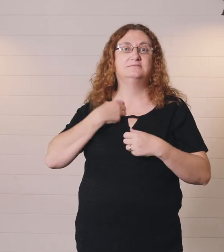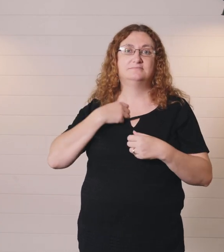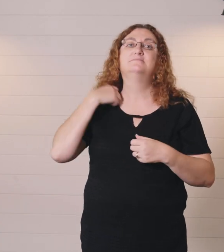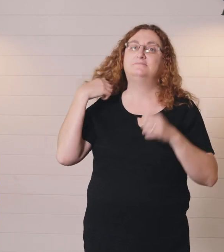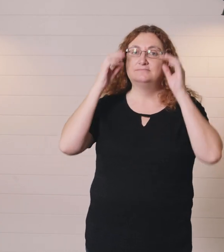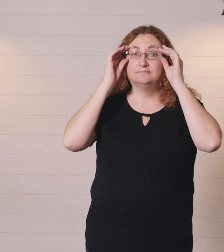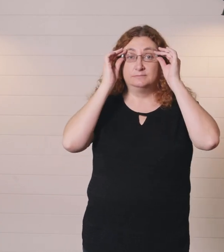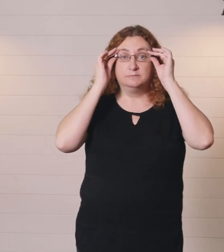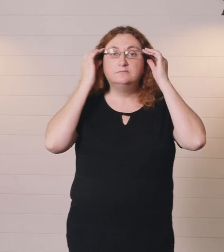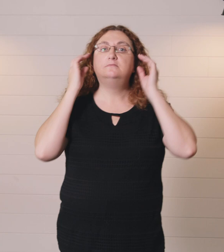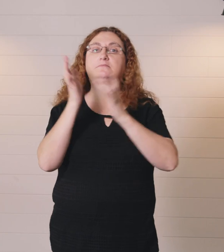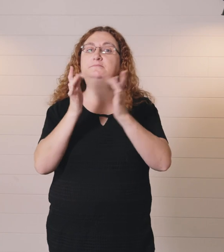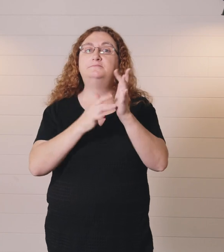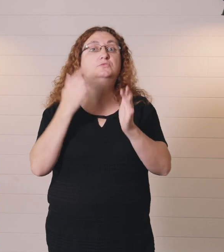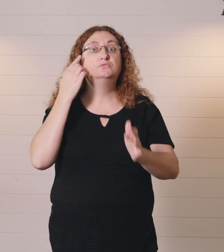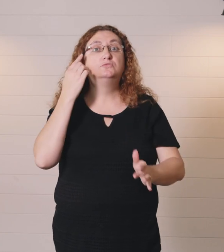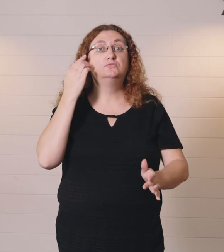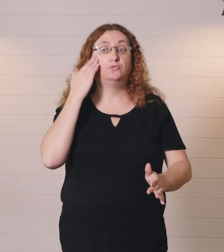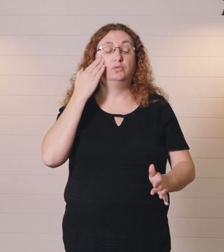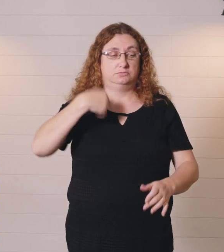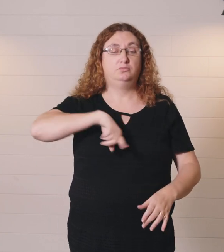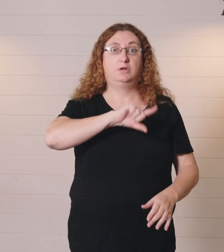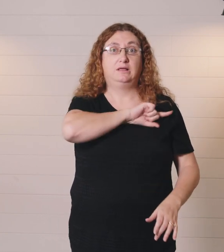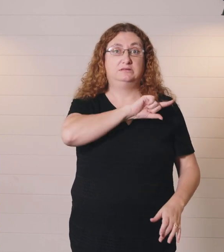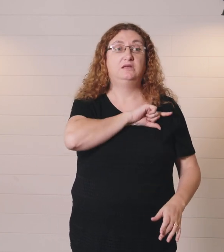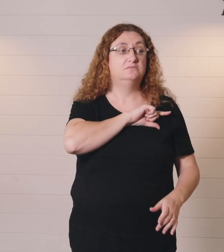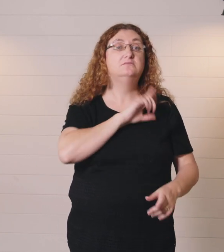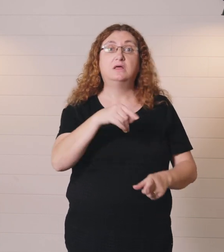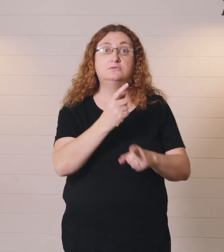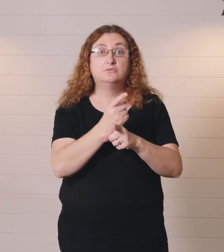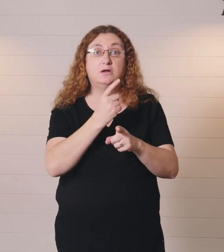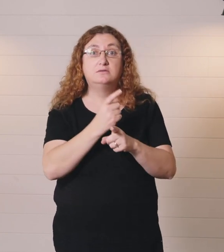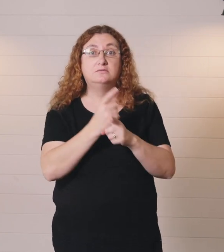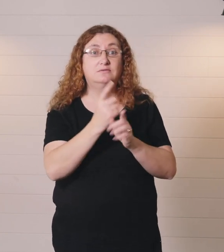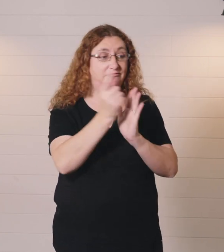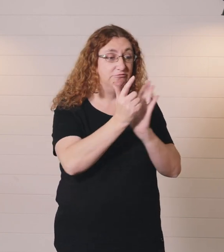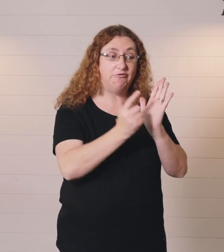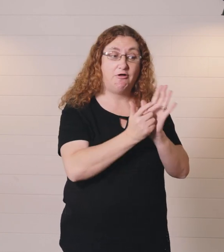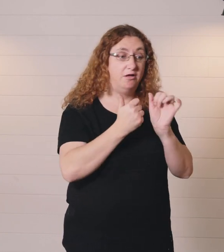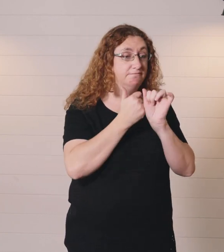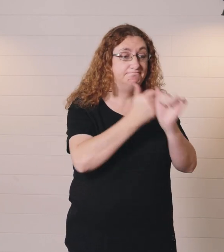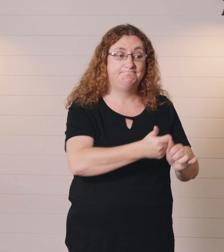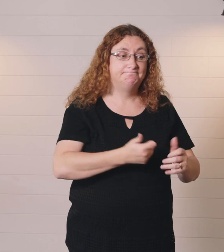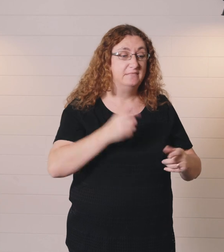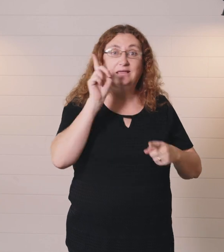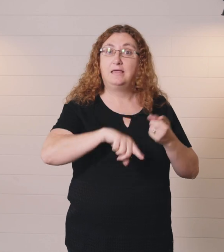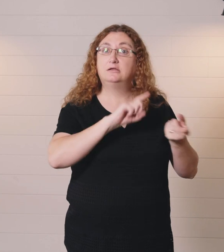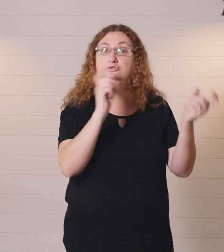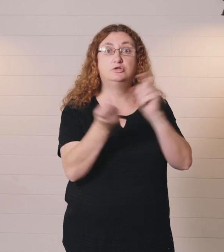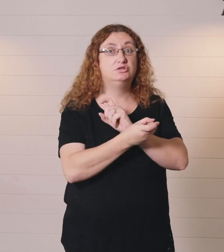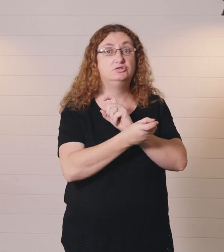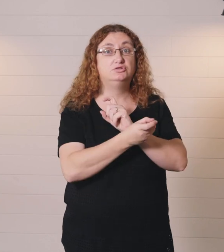does not disagree with it. No argument, no defense. The verdict is accurate. The law stands. The debts must be paid. The